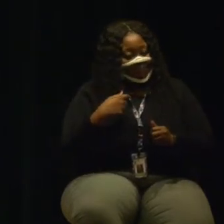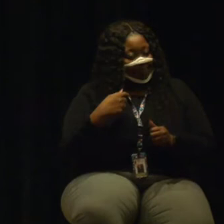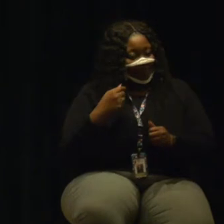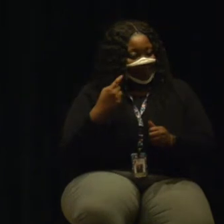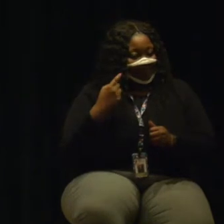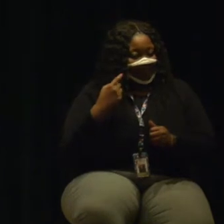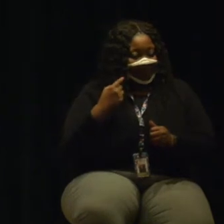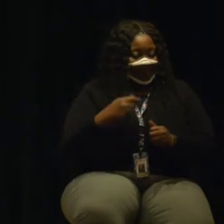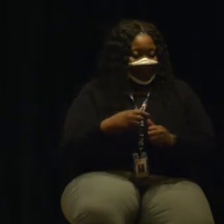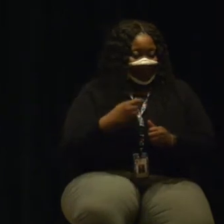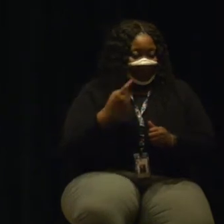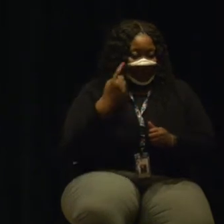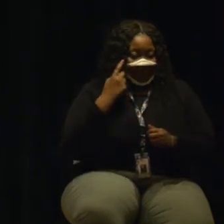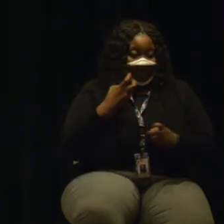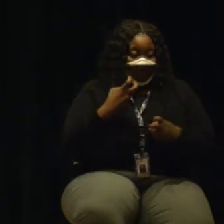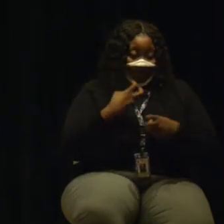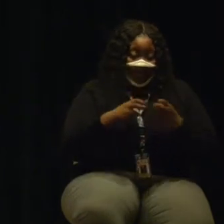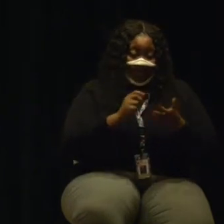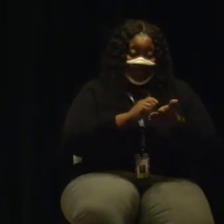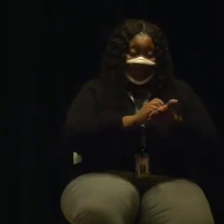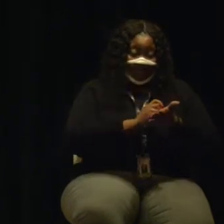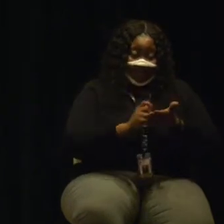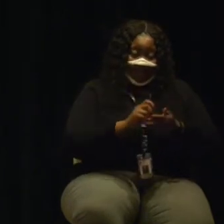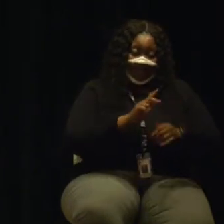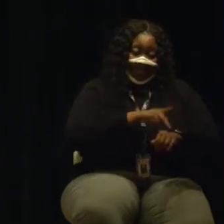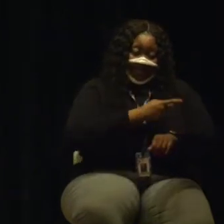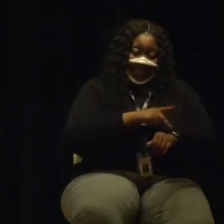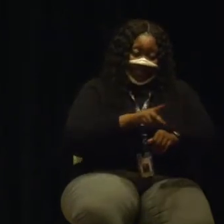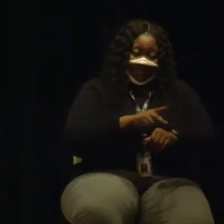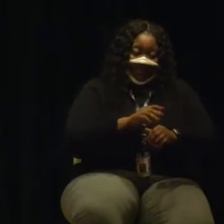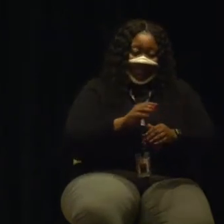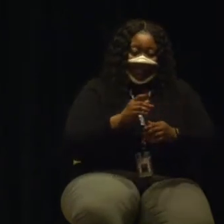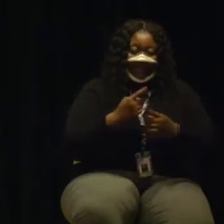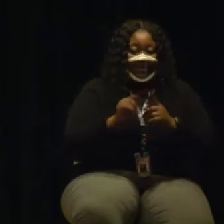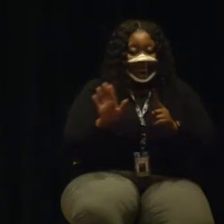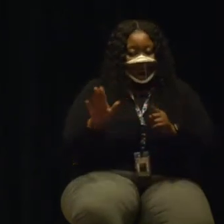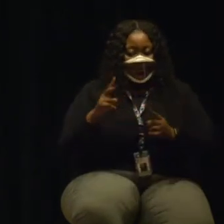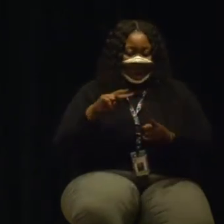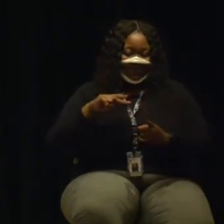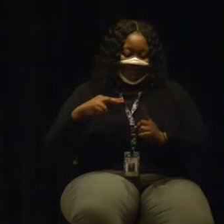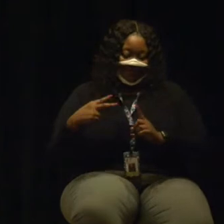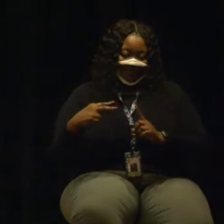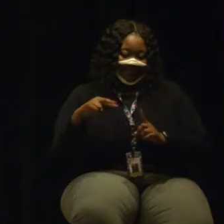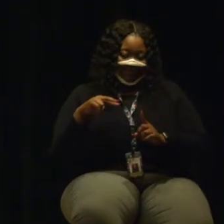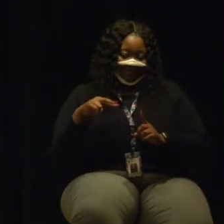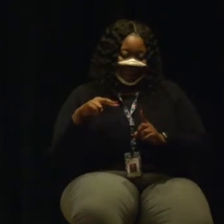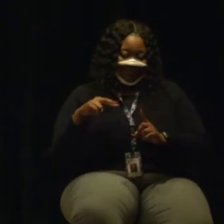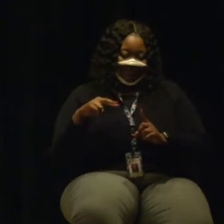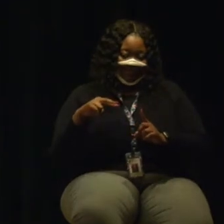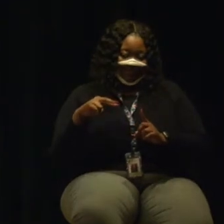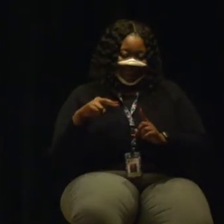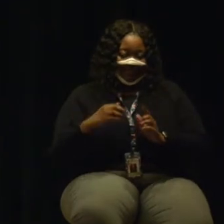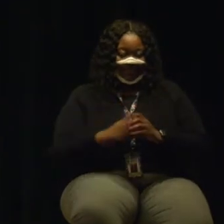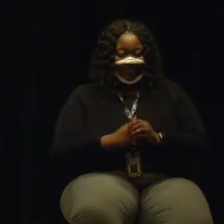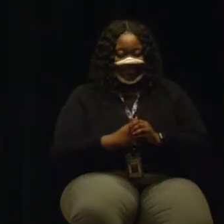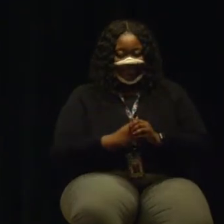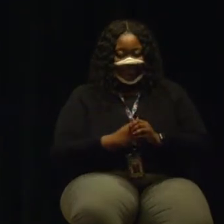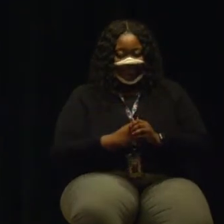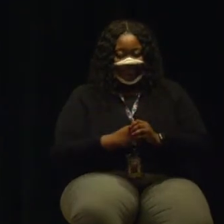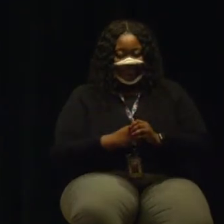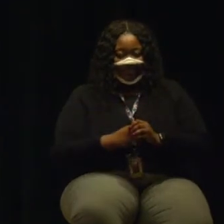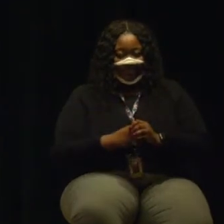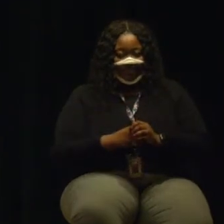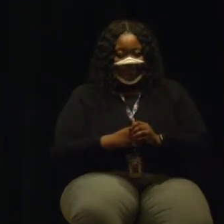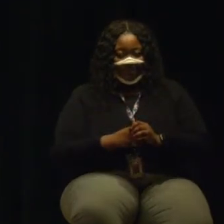larger life person. But did you struggle and think, well, like, who am I to be saying what he's saying? Yeah, all the time,